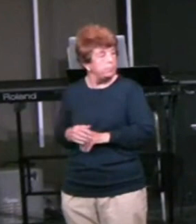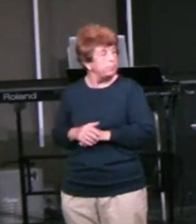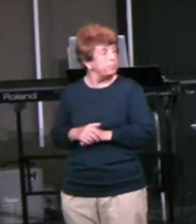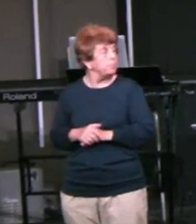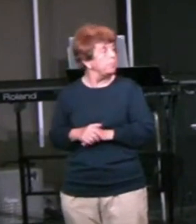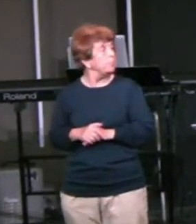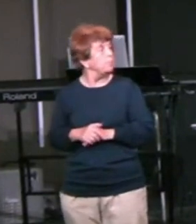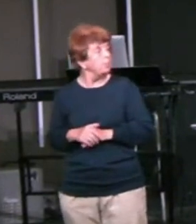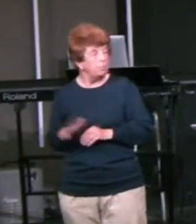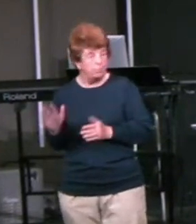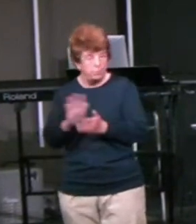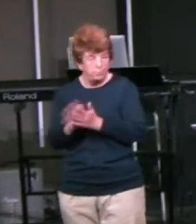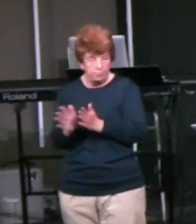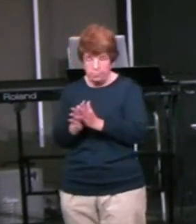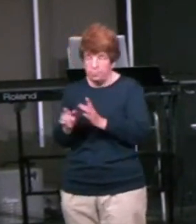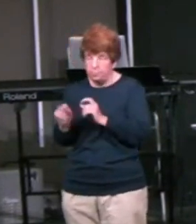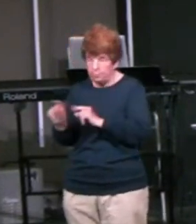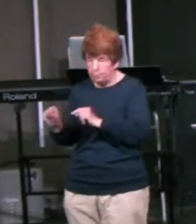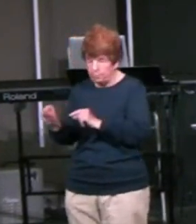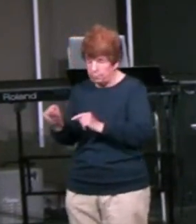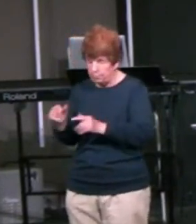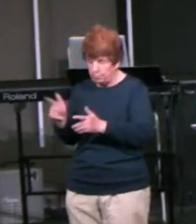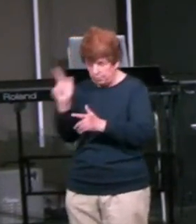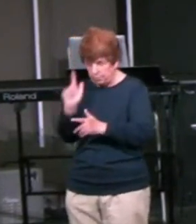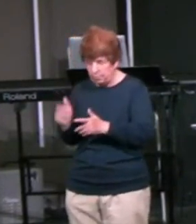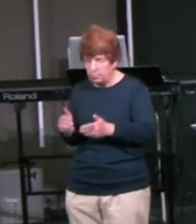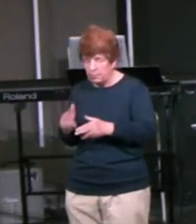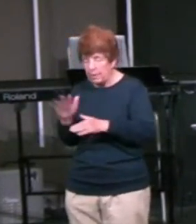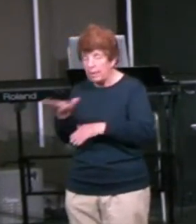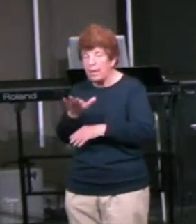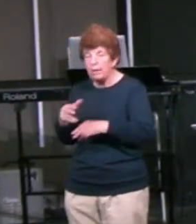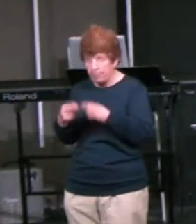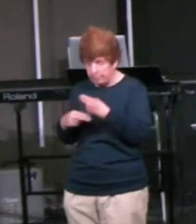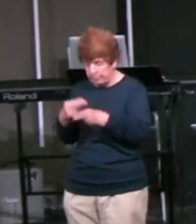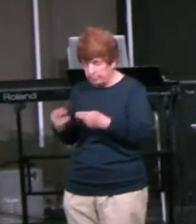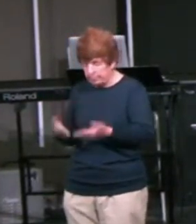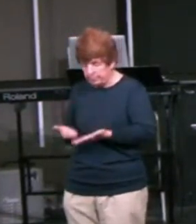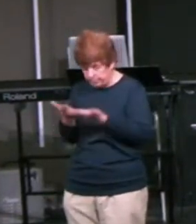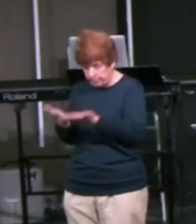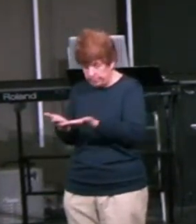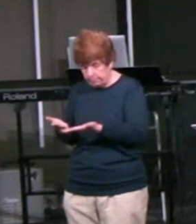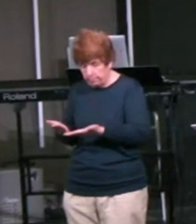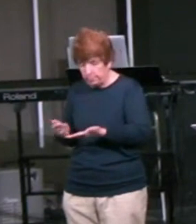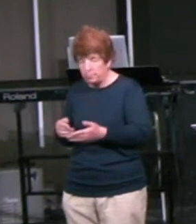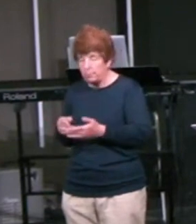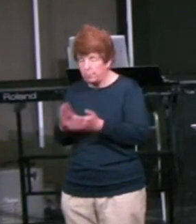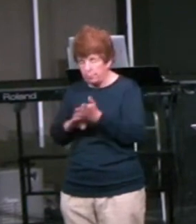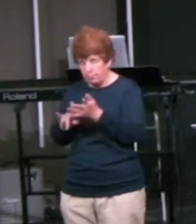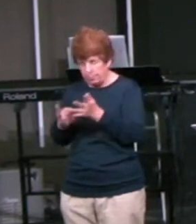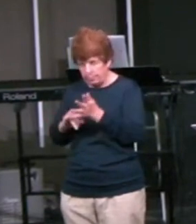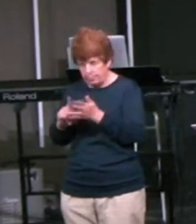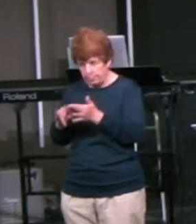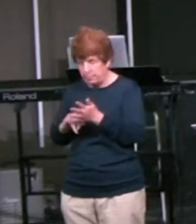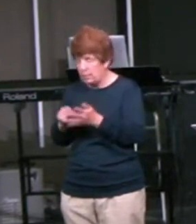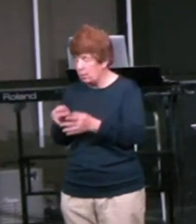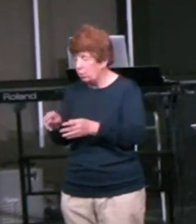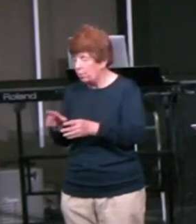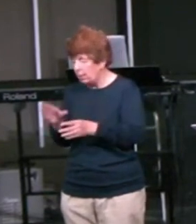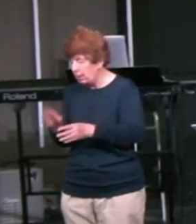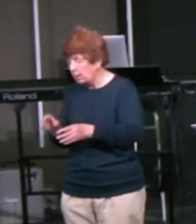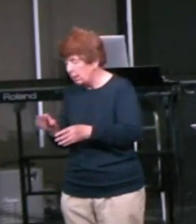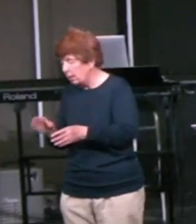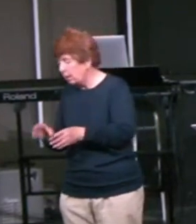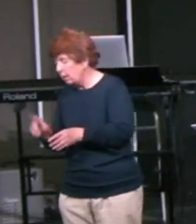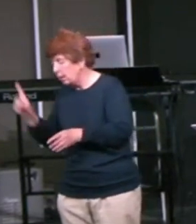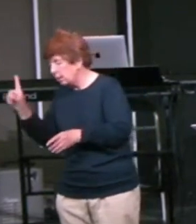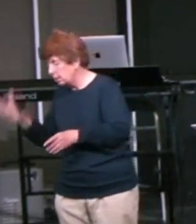to how they ought to live their lives, in the area of giving, Moses conveys this message from the Lord. You must set aside a